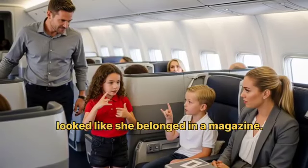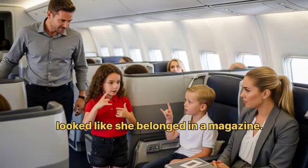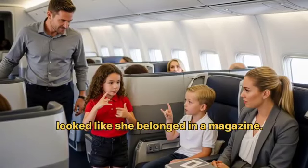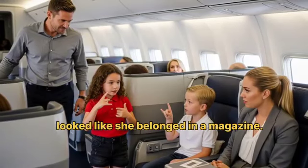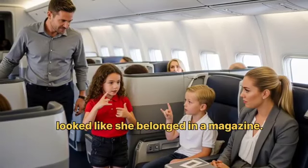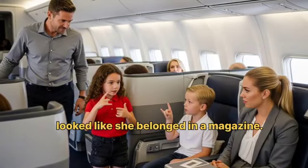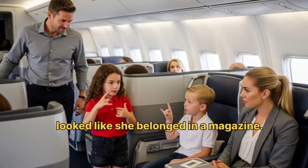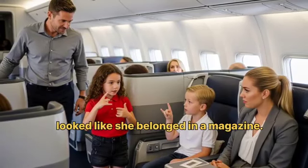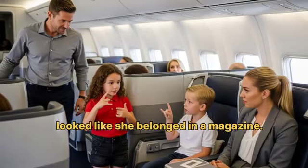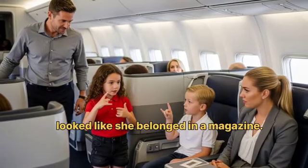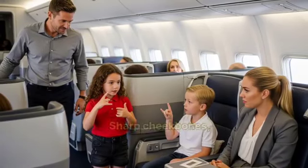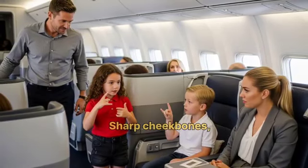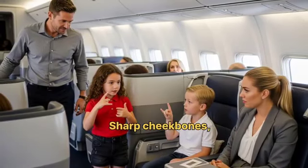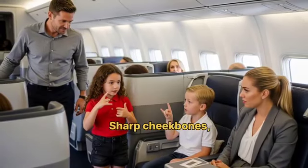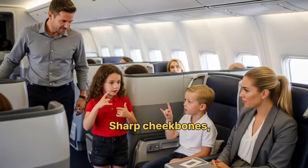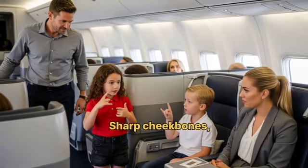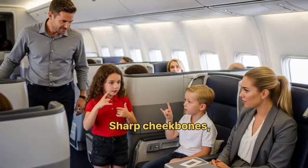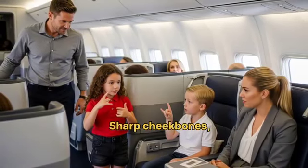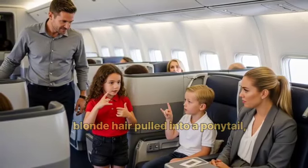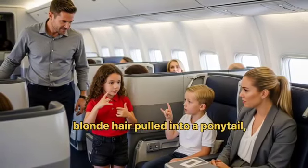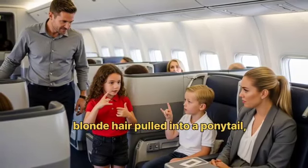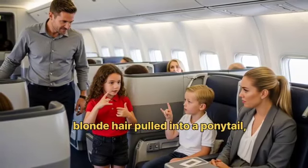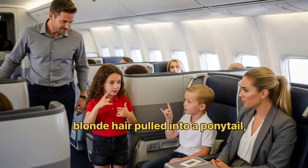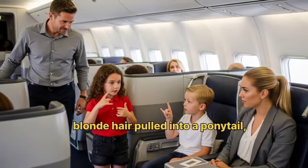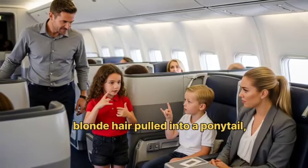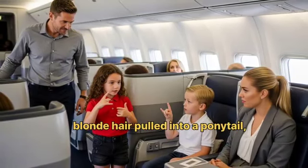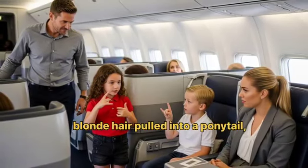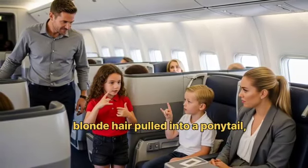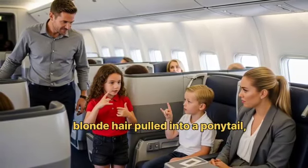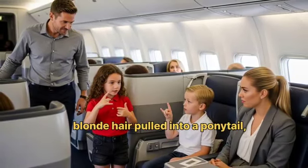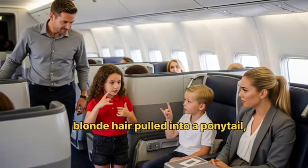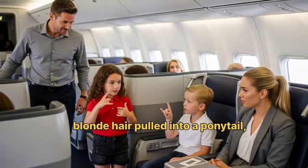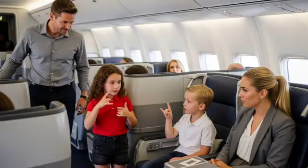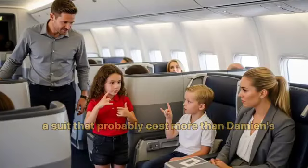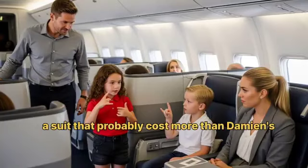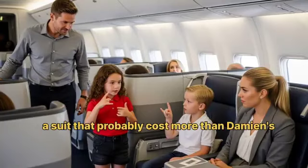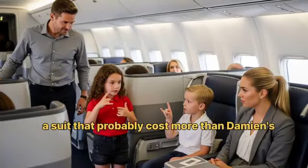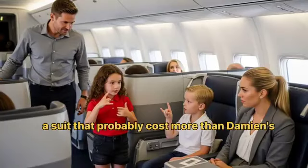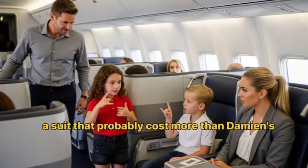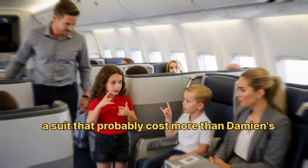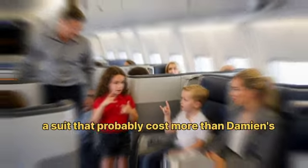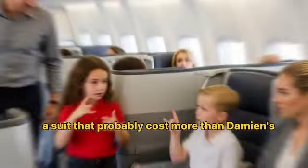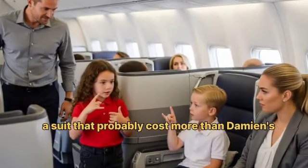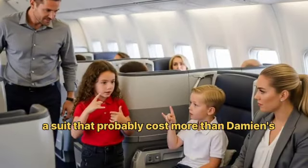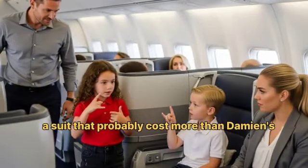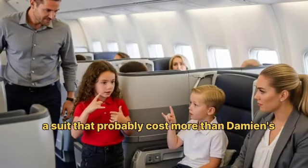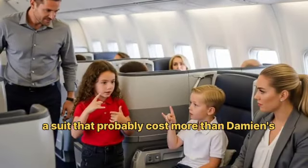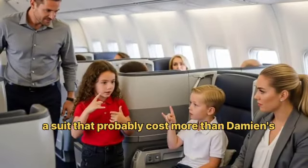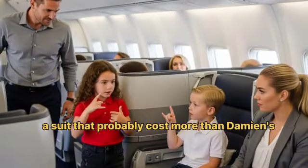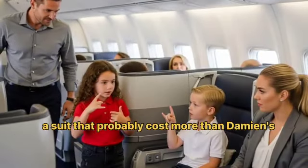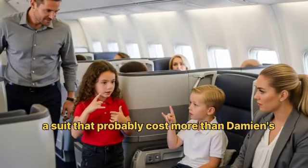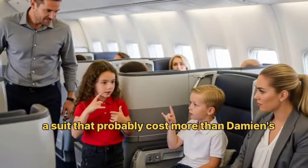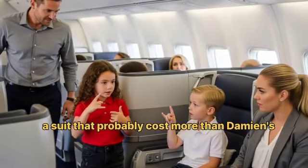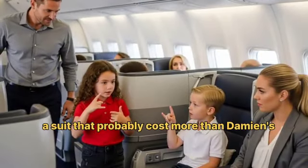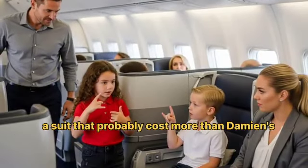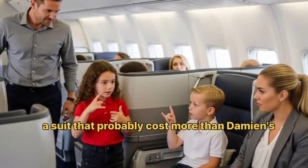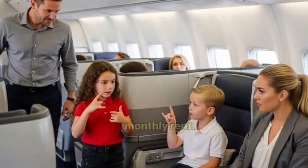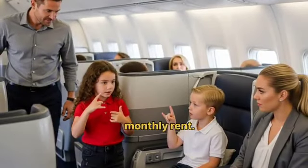she belonged in a magazine. Sharp cheekbones, blonde hair pulled into a ponytail, a suit that probably cost more than Damien's monthly